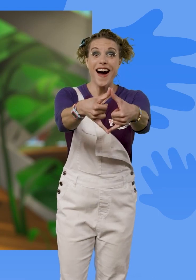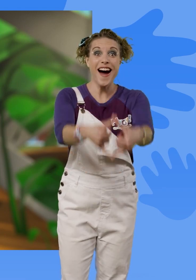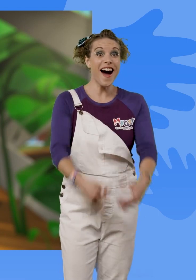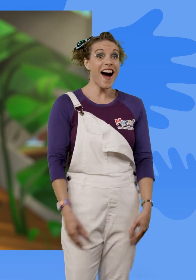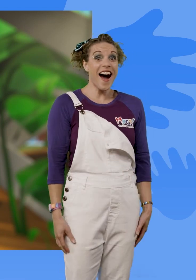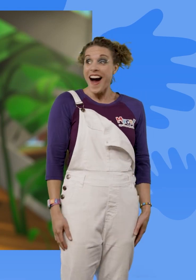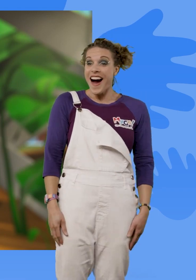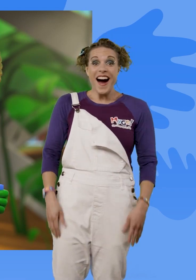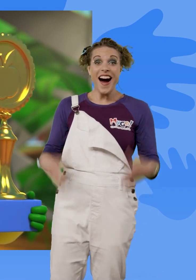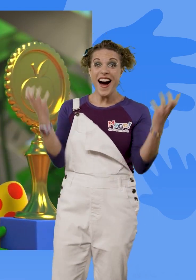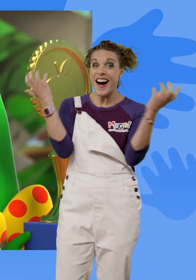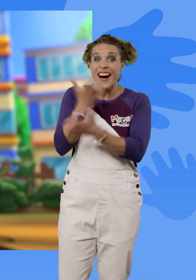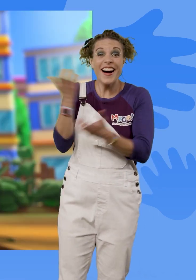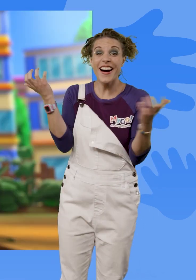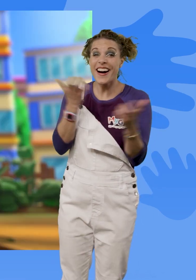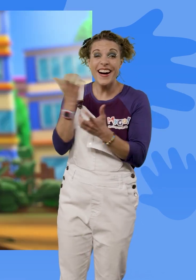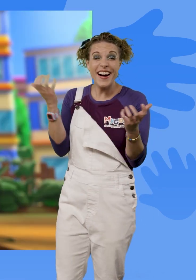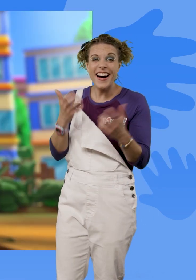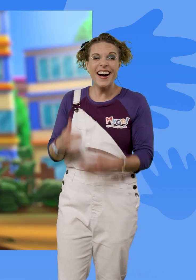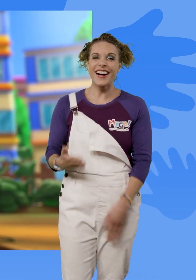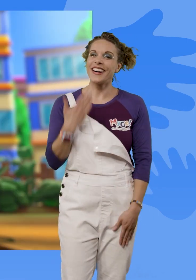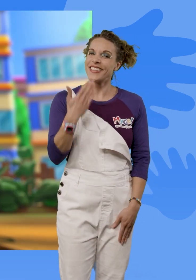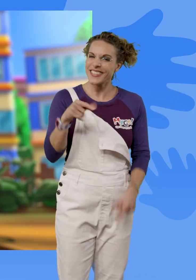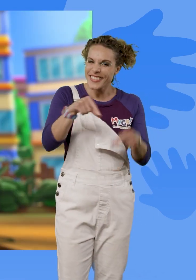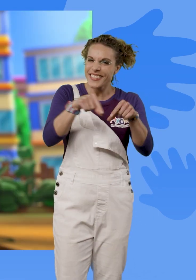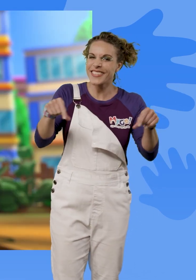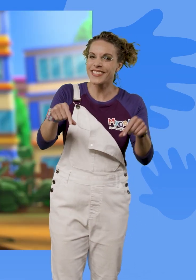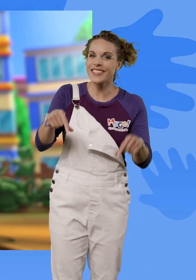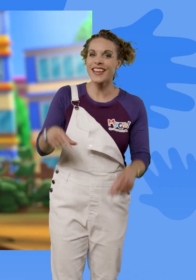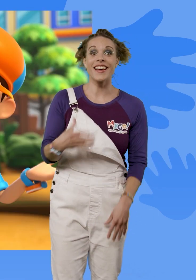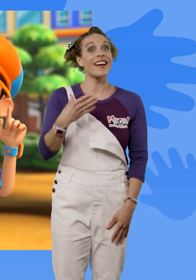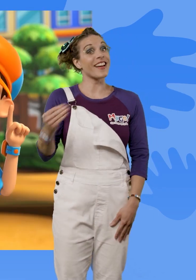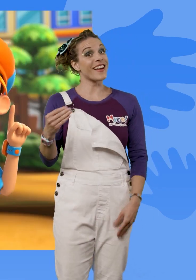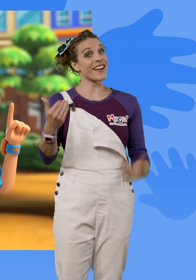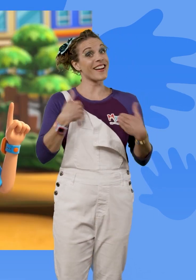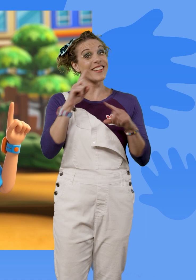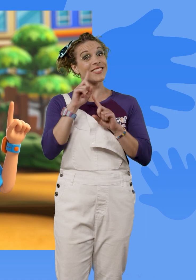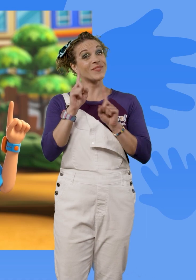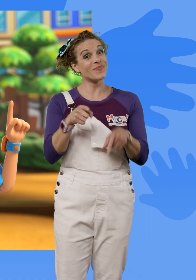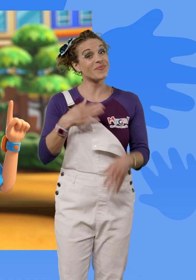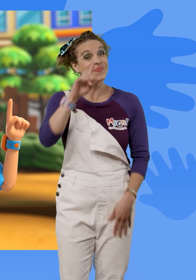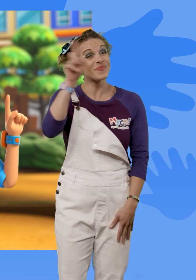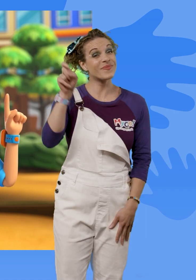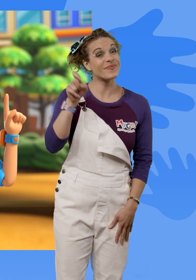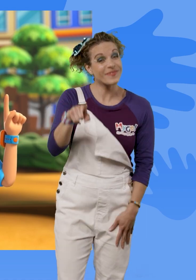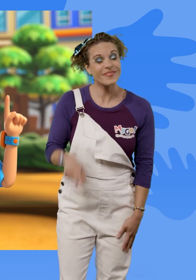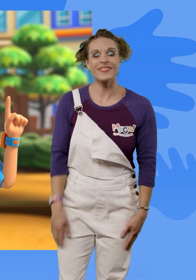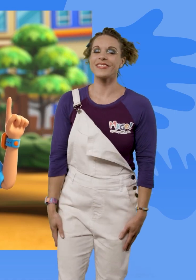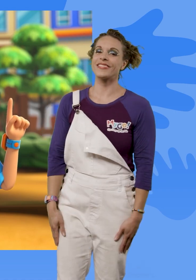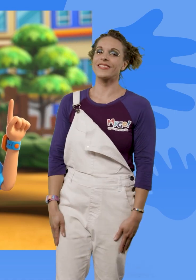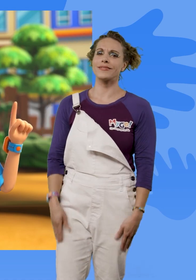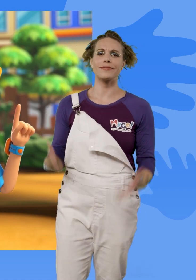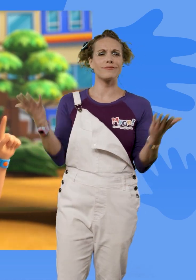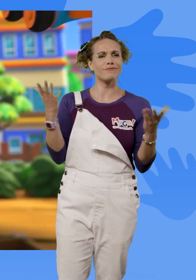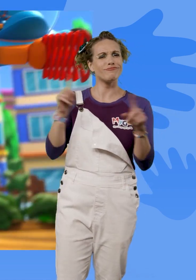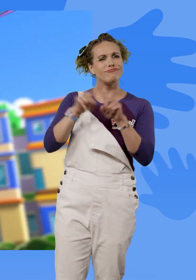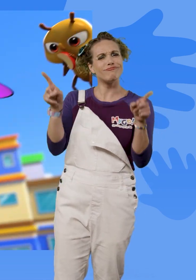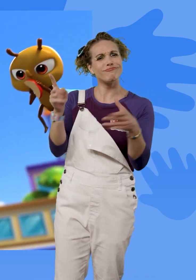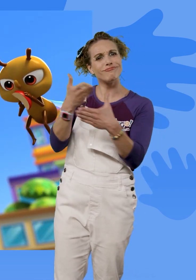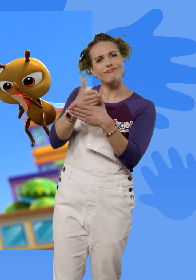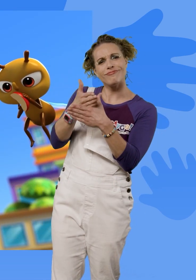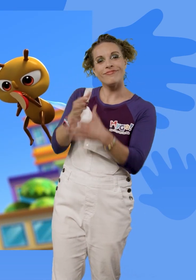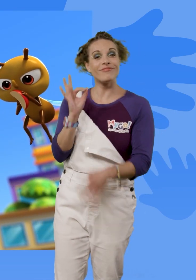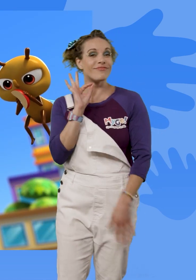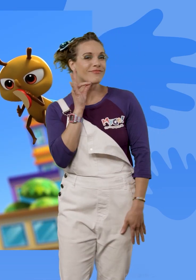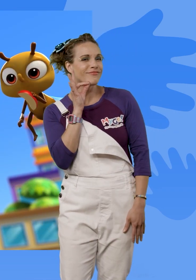all yours! Wow, thanks, Mr. Slim. And I also have the answer to my question.